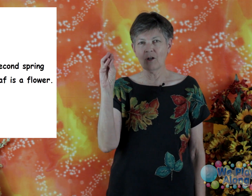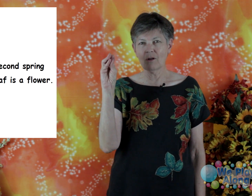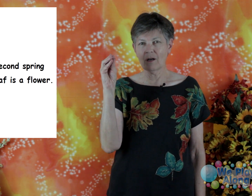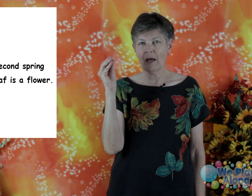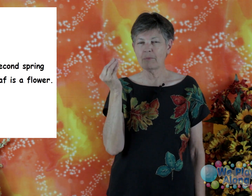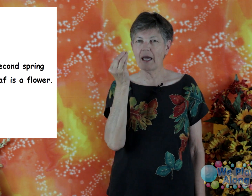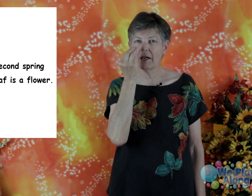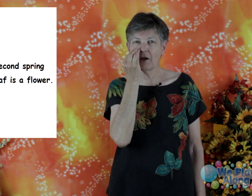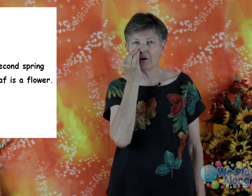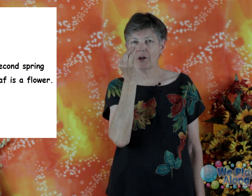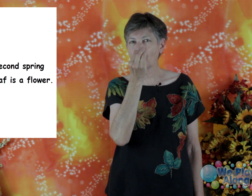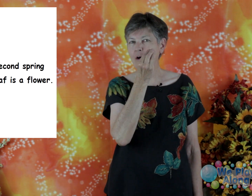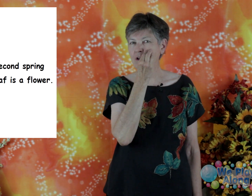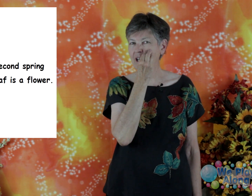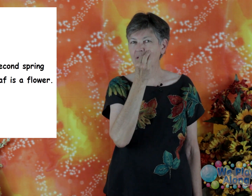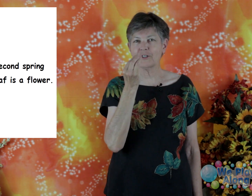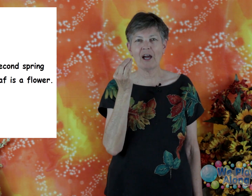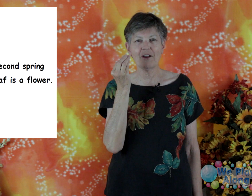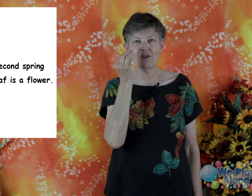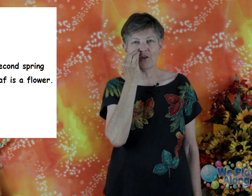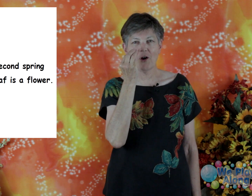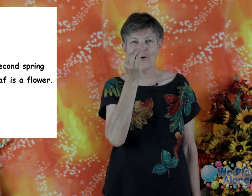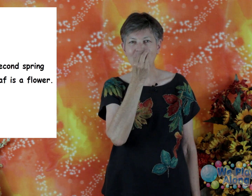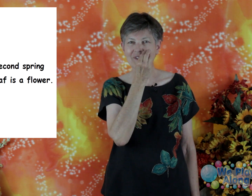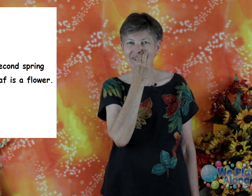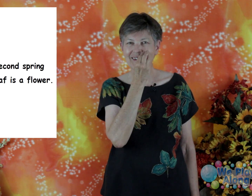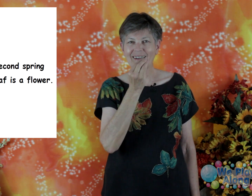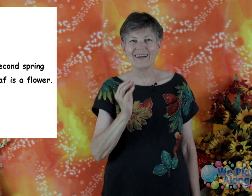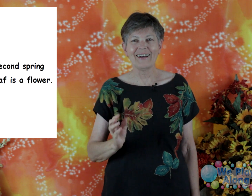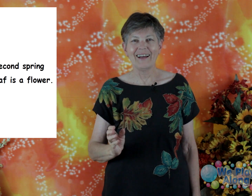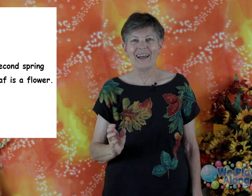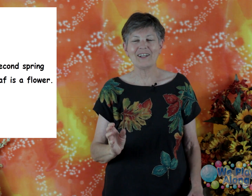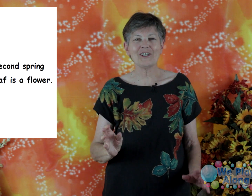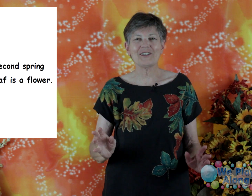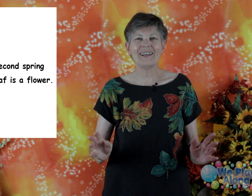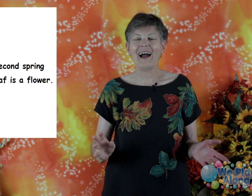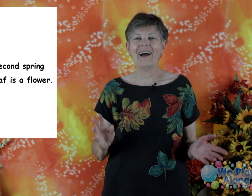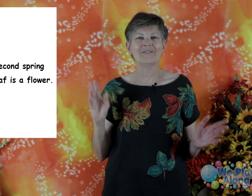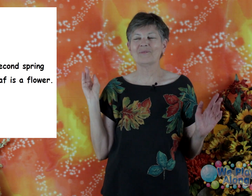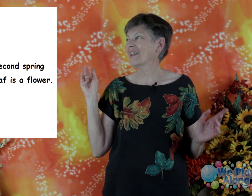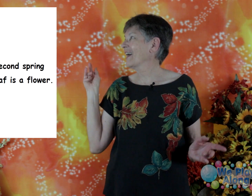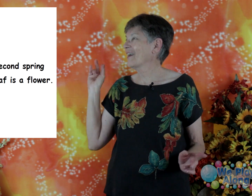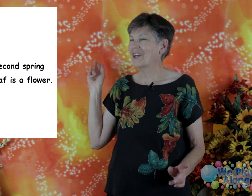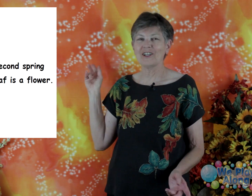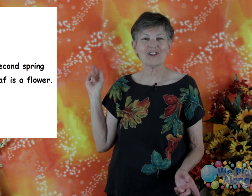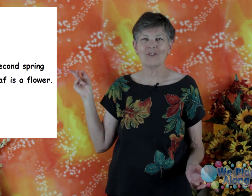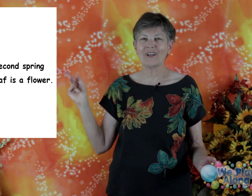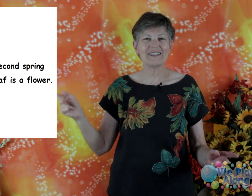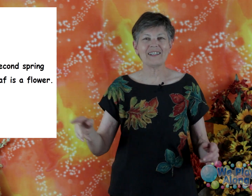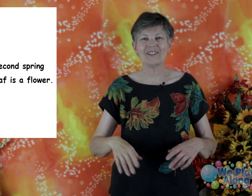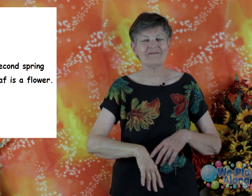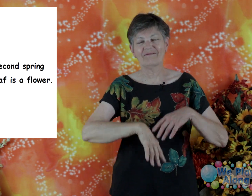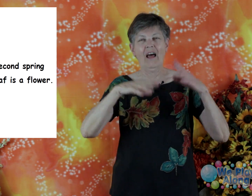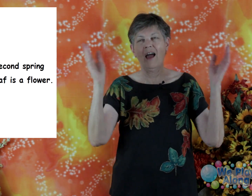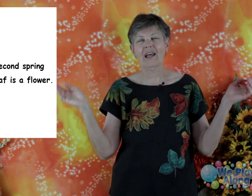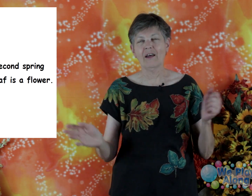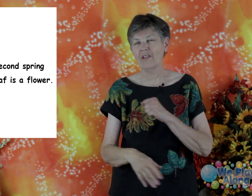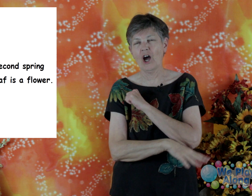little cupped hand here, and you're going to go to either side of your nose. And it's just, it's cute because I love the